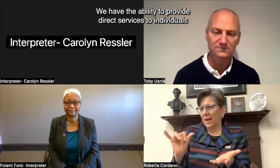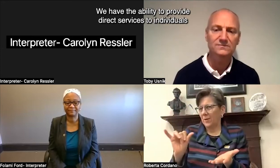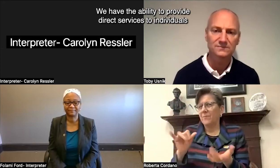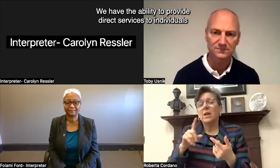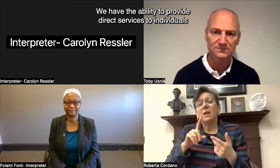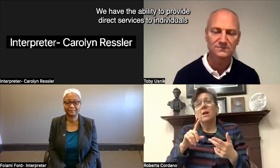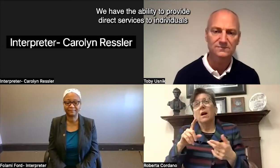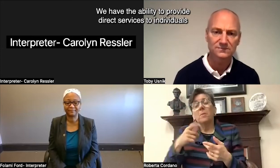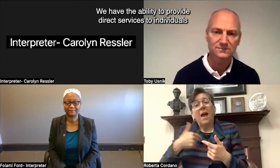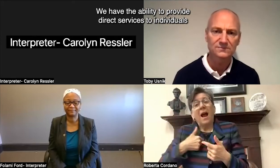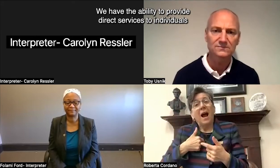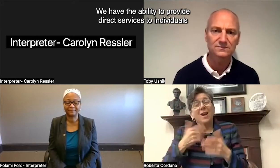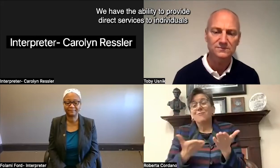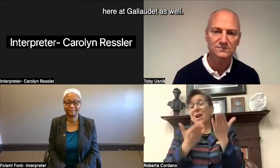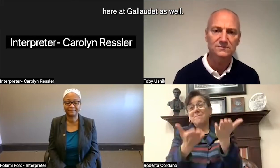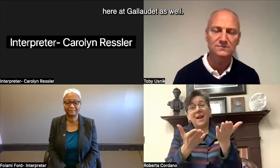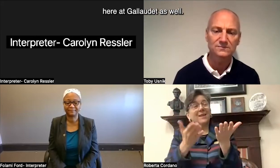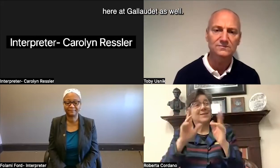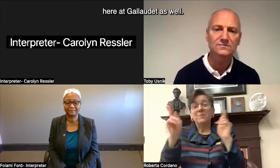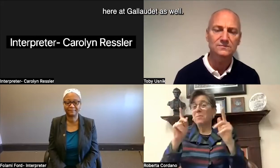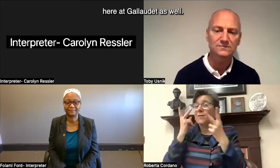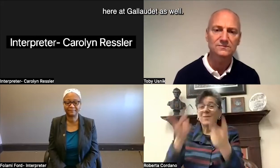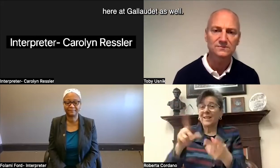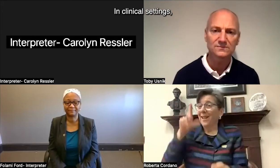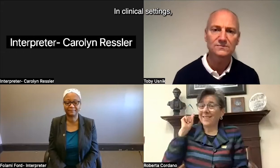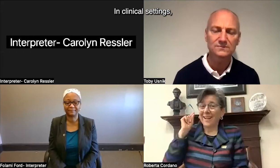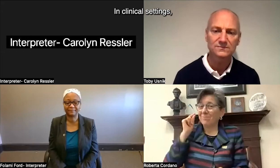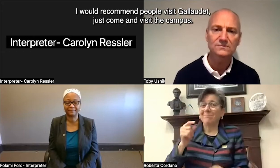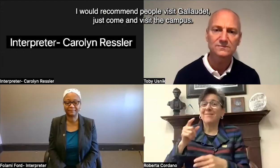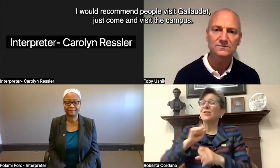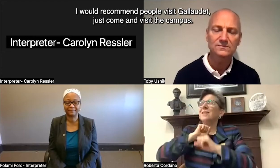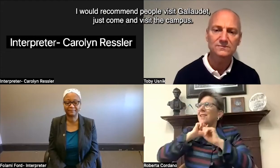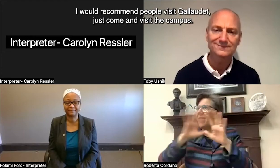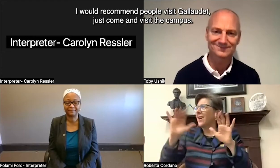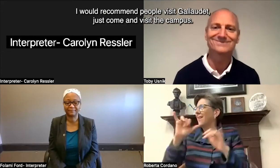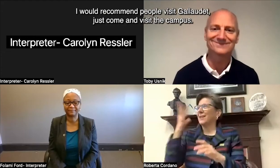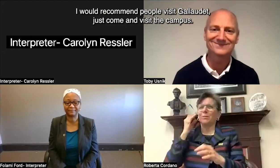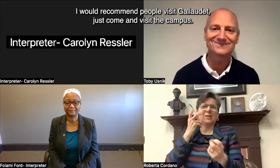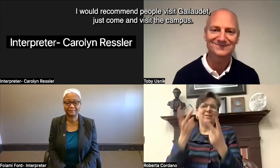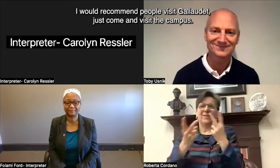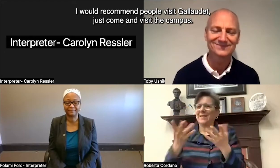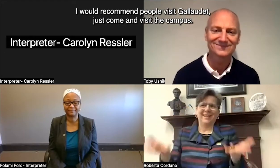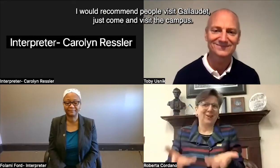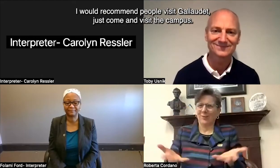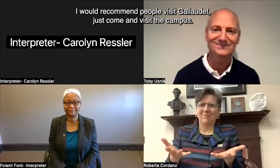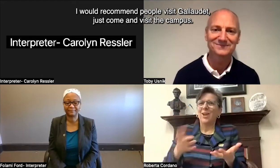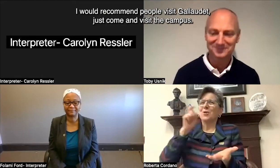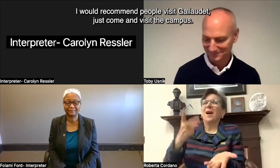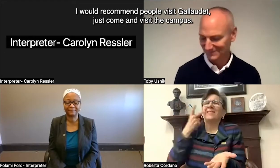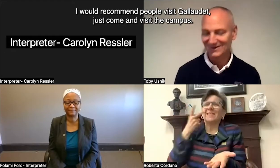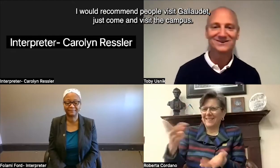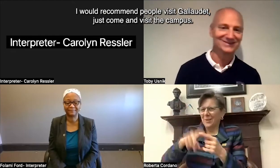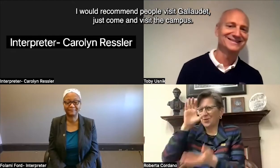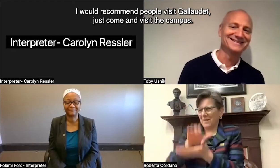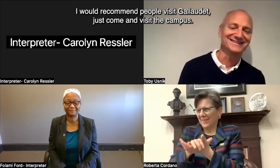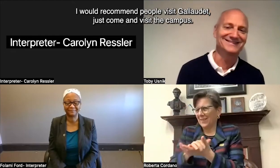individuals here at Gallaudet as well in clinical settings. I would recommend people visit Gallaudet. Just come and visit the campus. There's